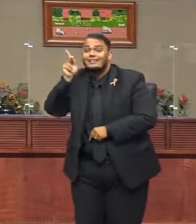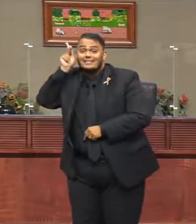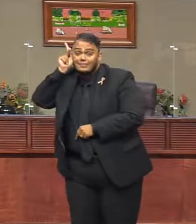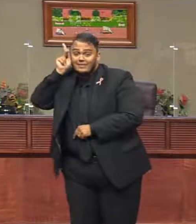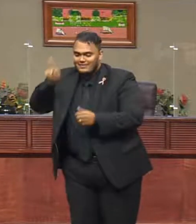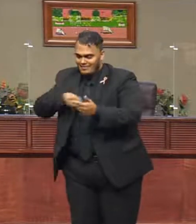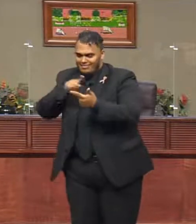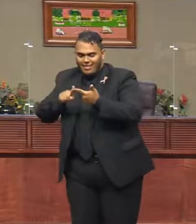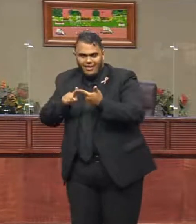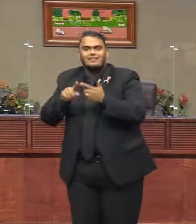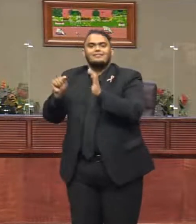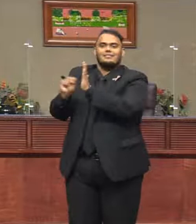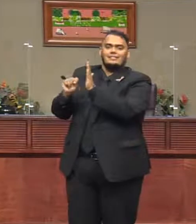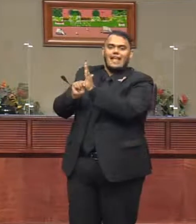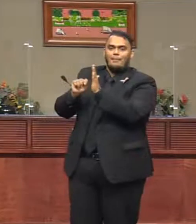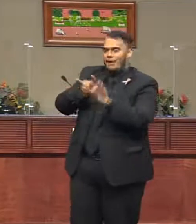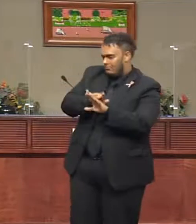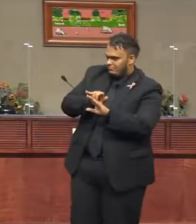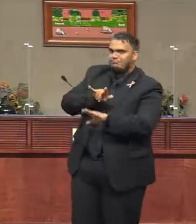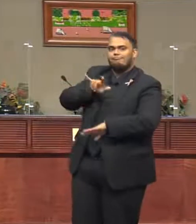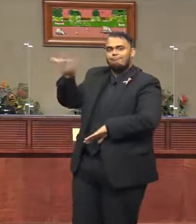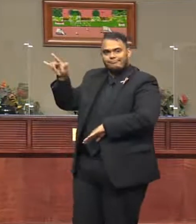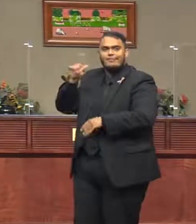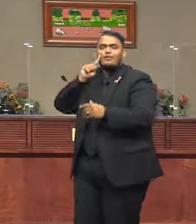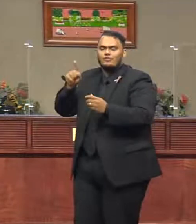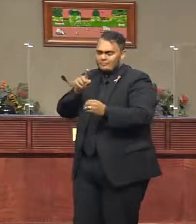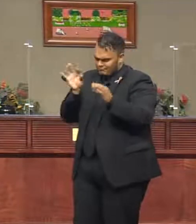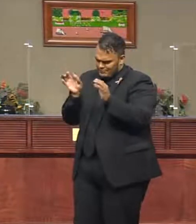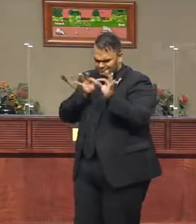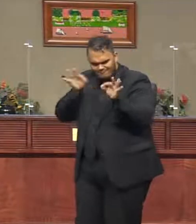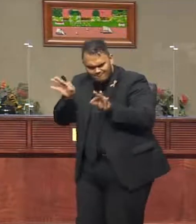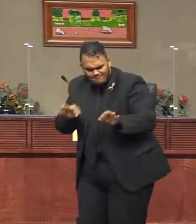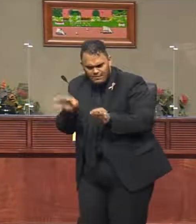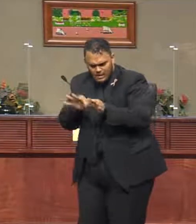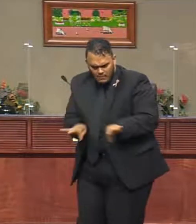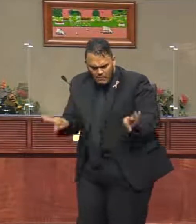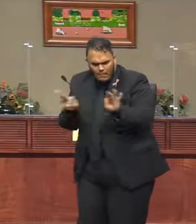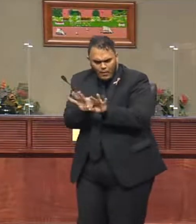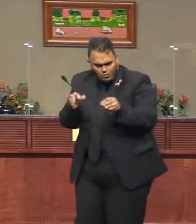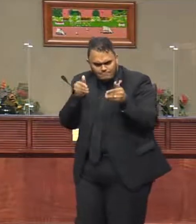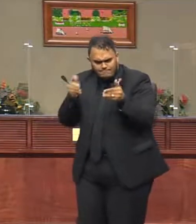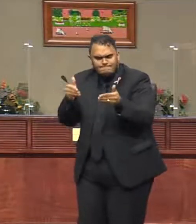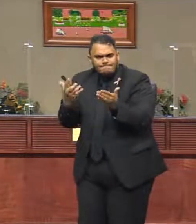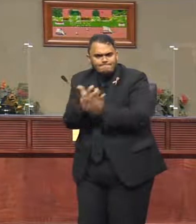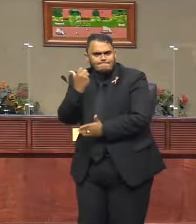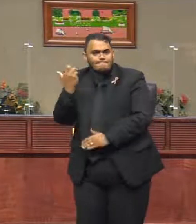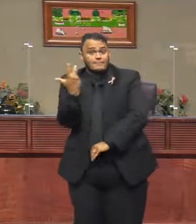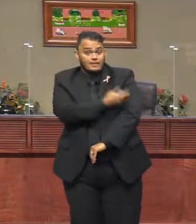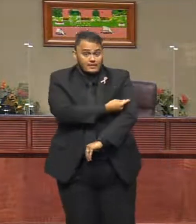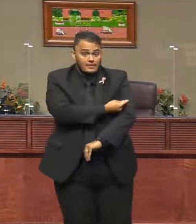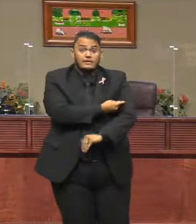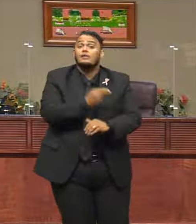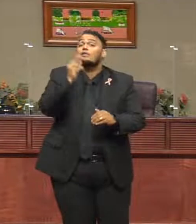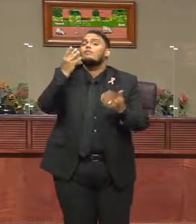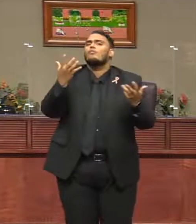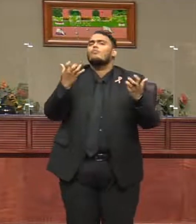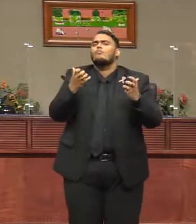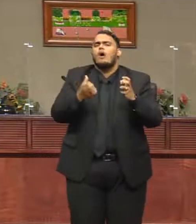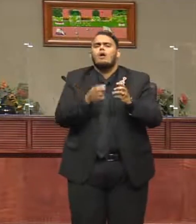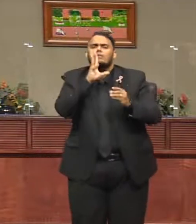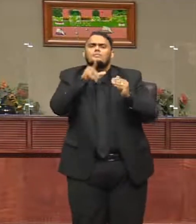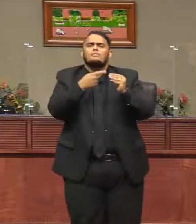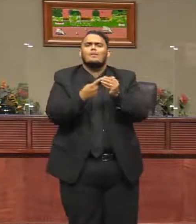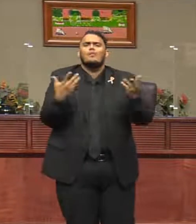of getting vaccinated. Now, I'll talk about Barnett Park, because as a county, we want to ensure that